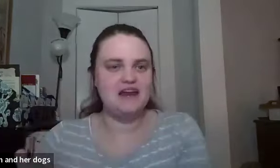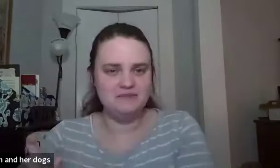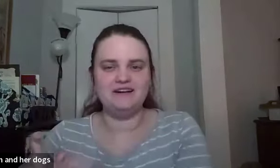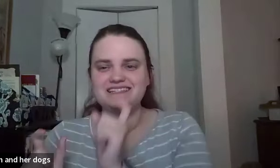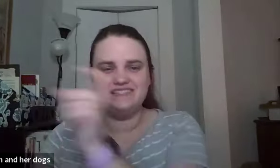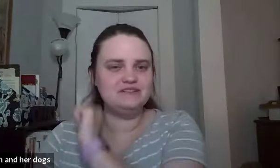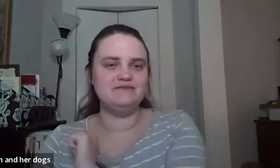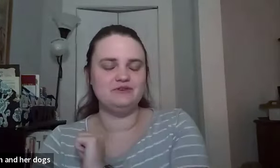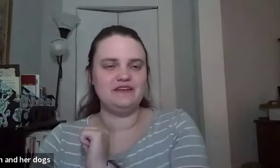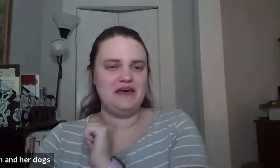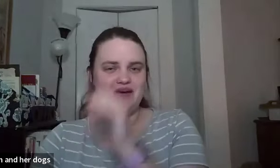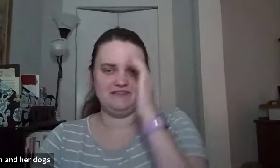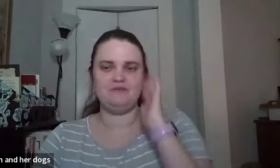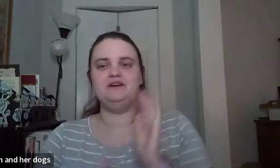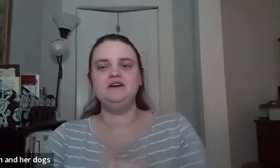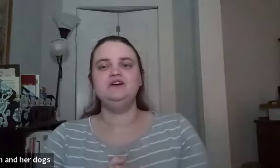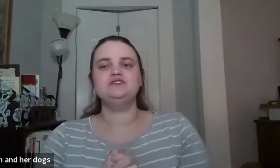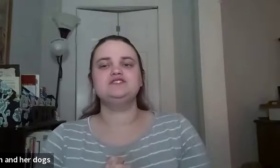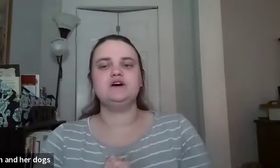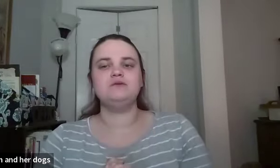up here and I still didn't look at that back at that one. So,